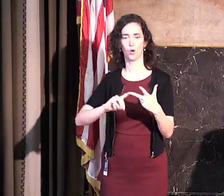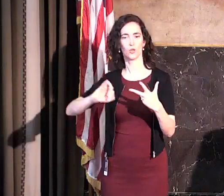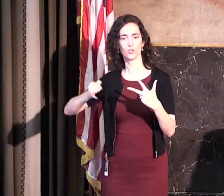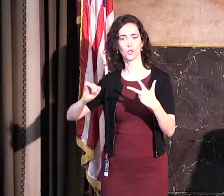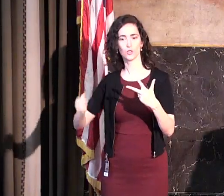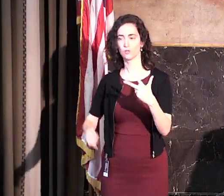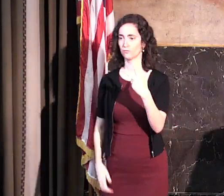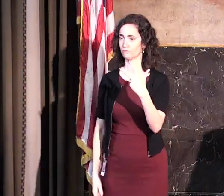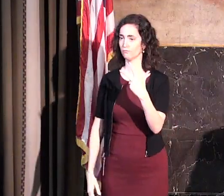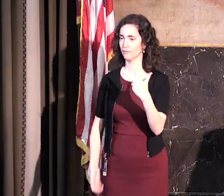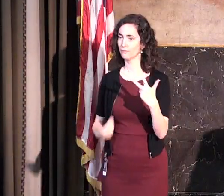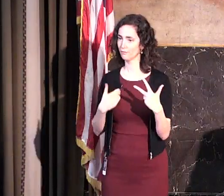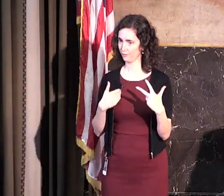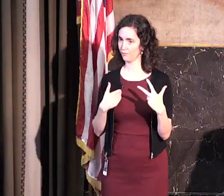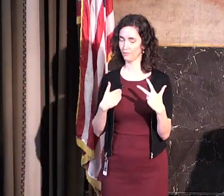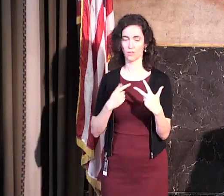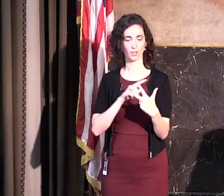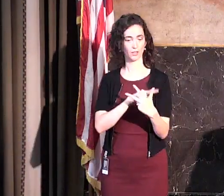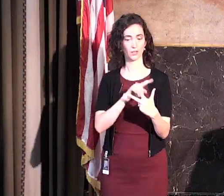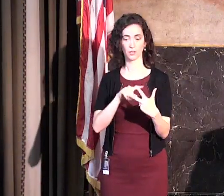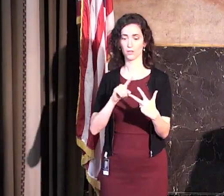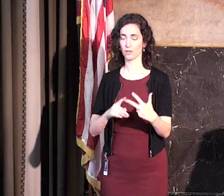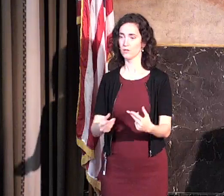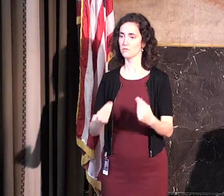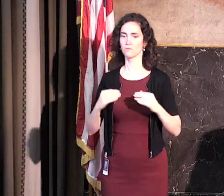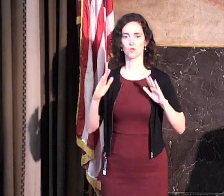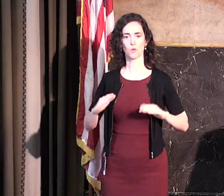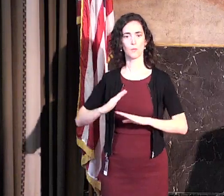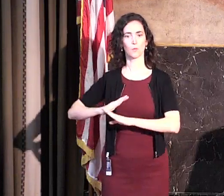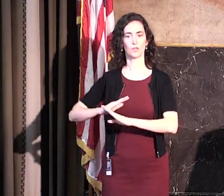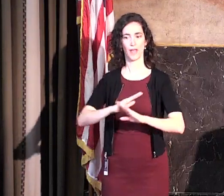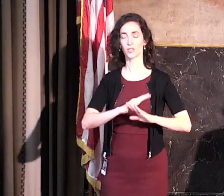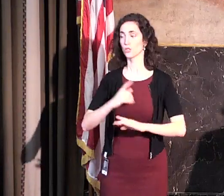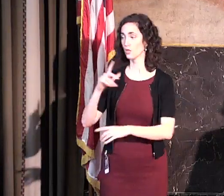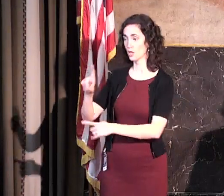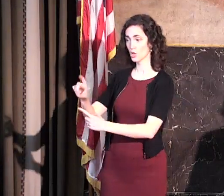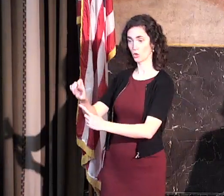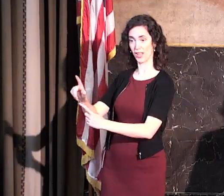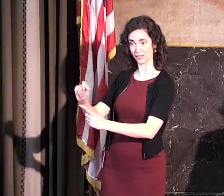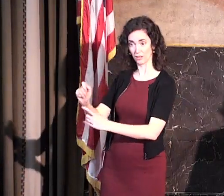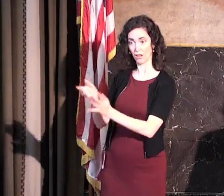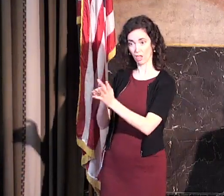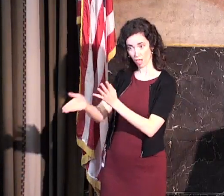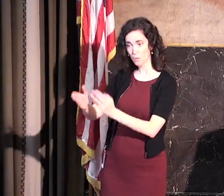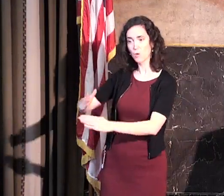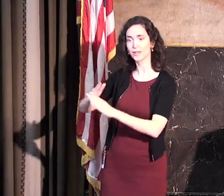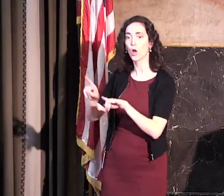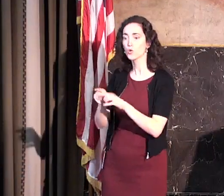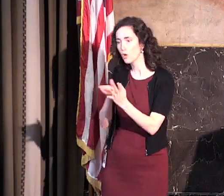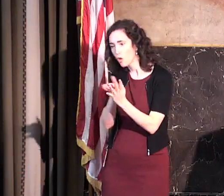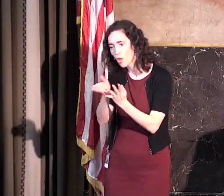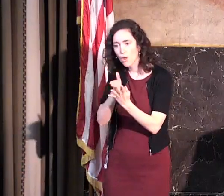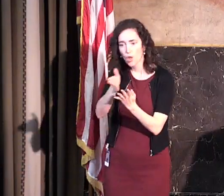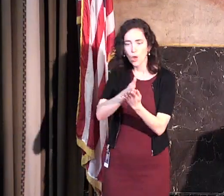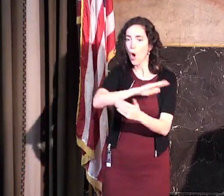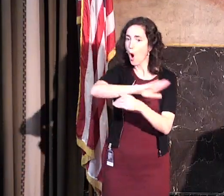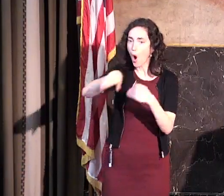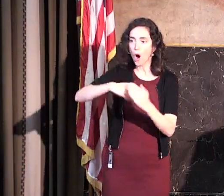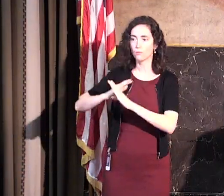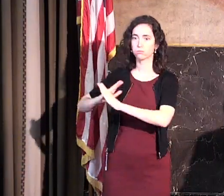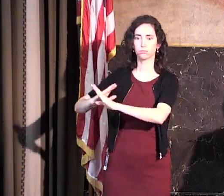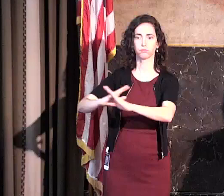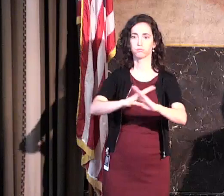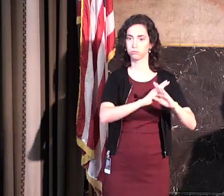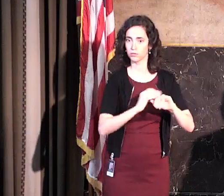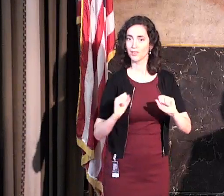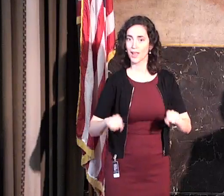Johnson. They provide great protection against the Delta variant as well as all of the other variants. And